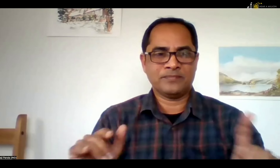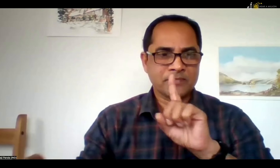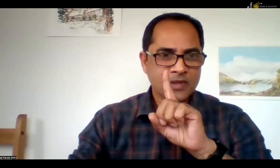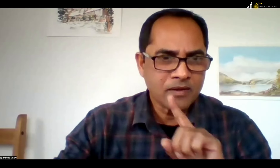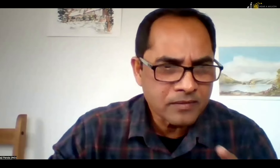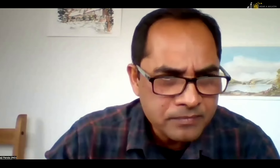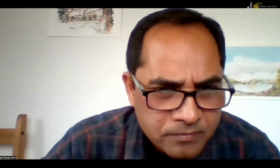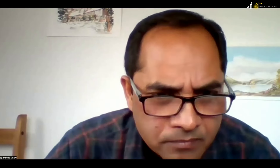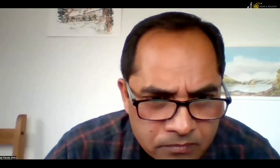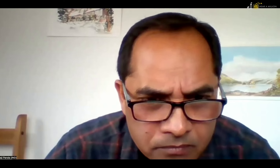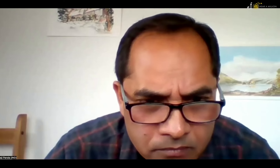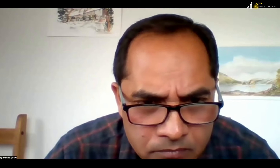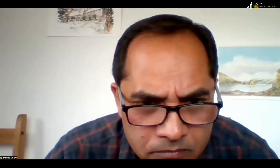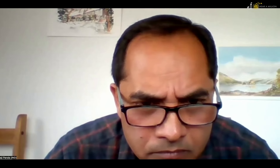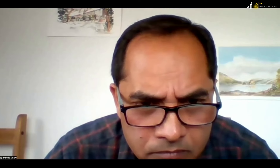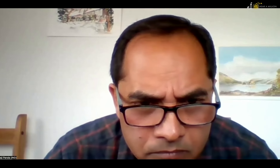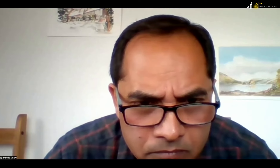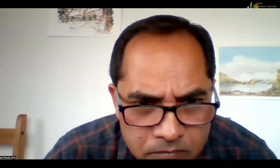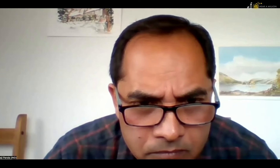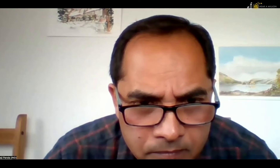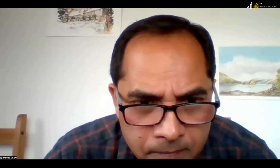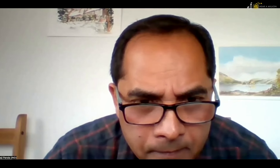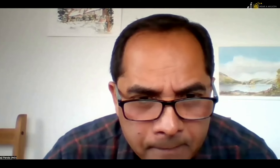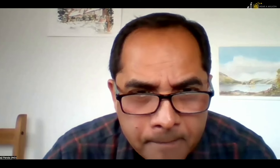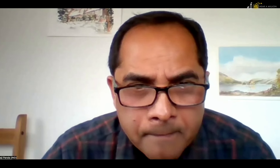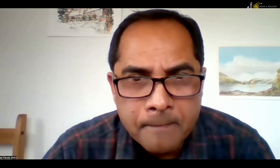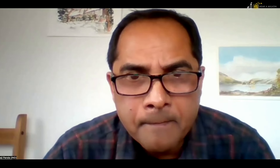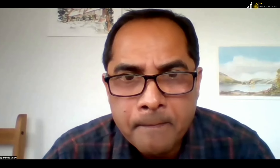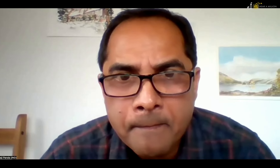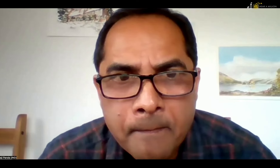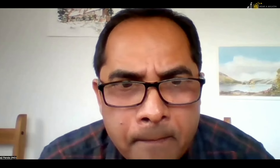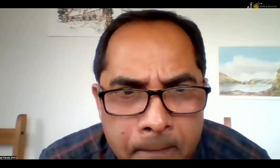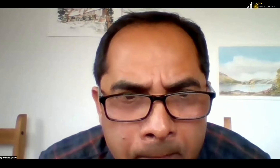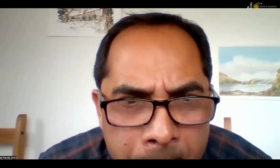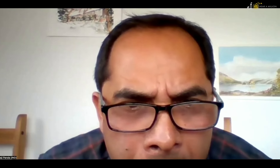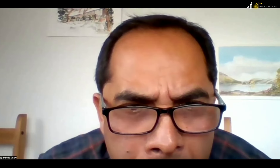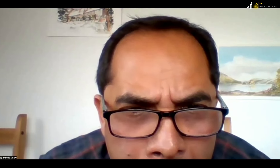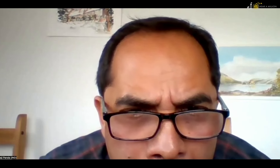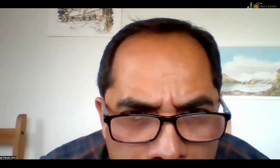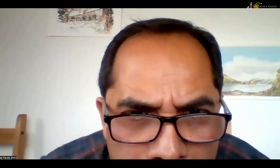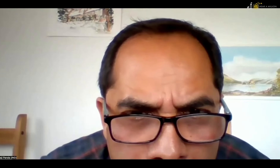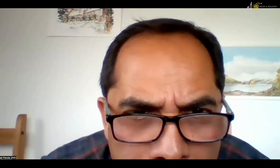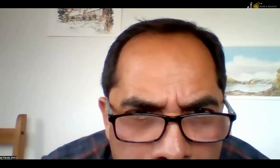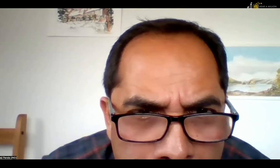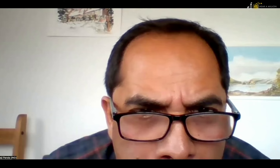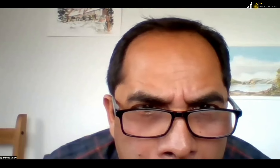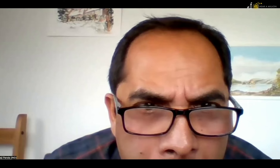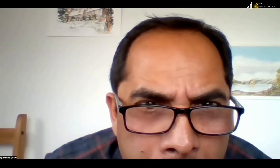So we have to think long term, and this can be achieved.